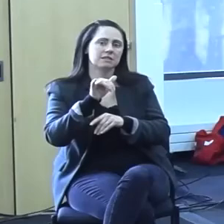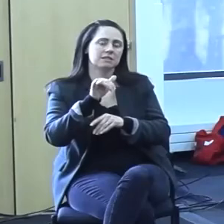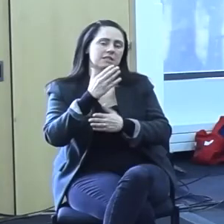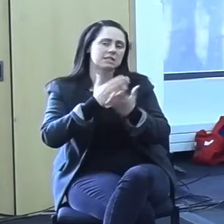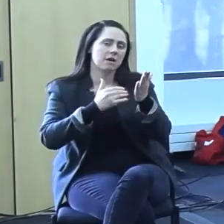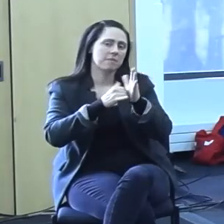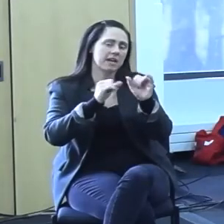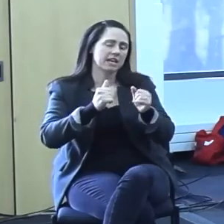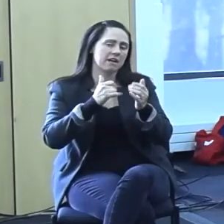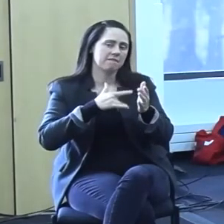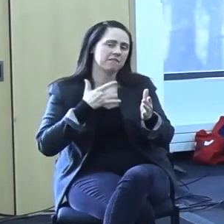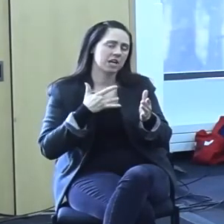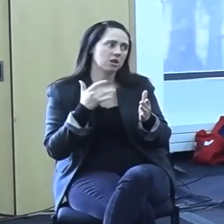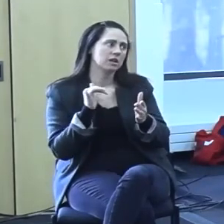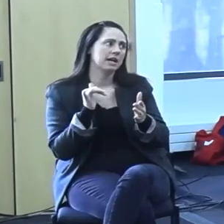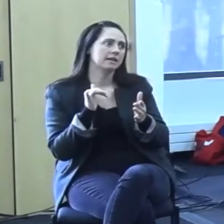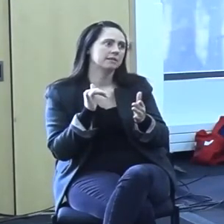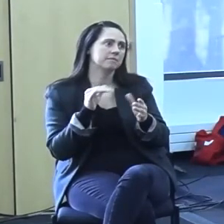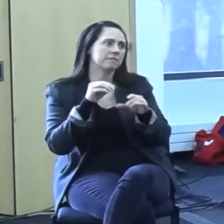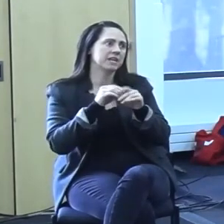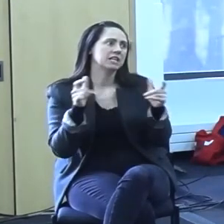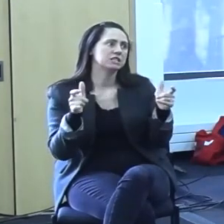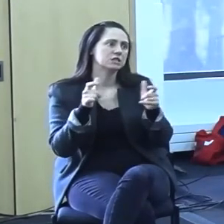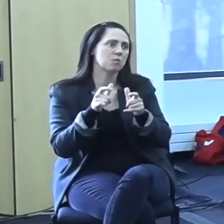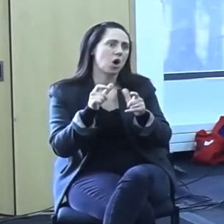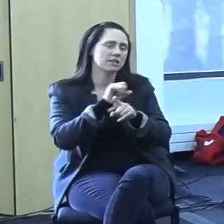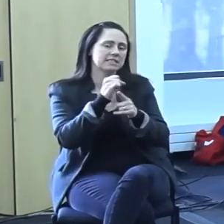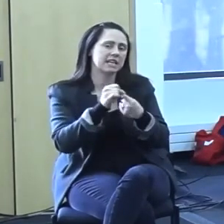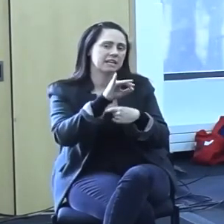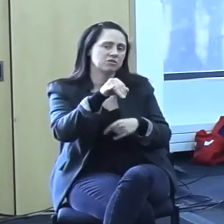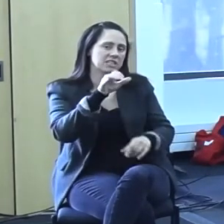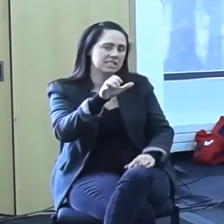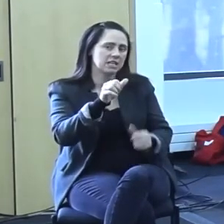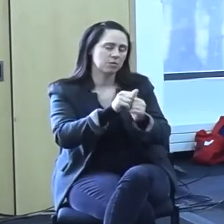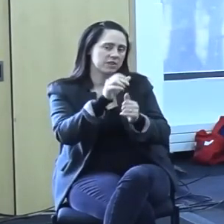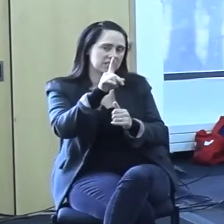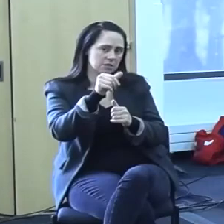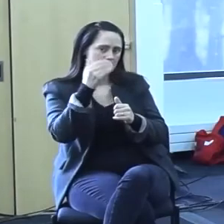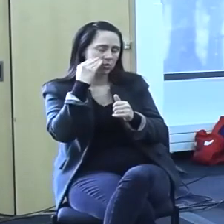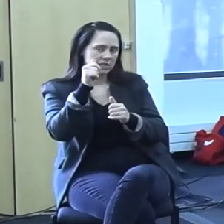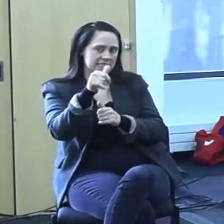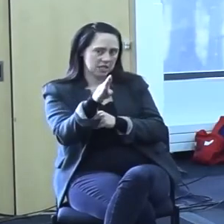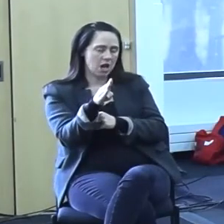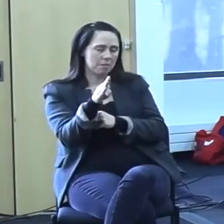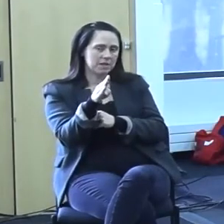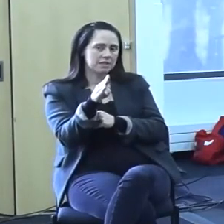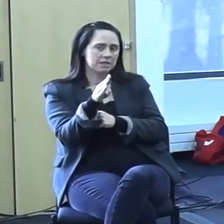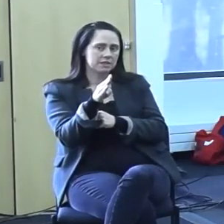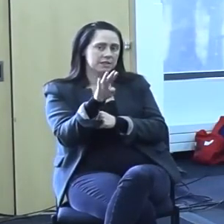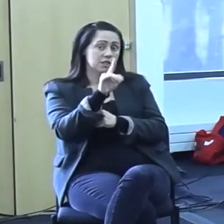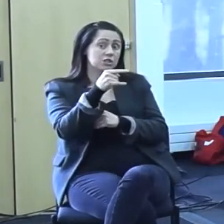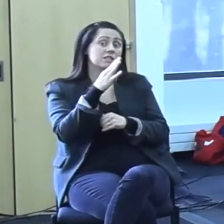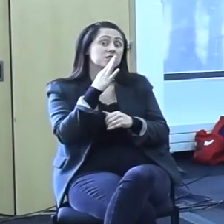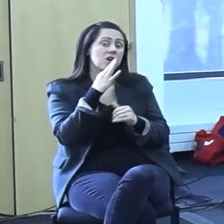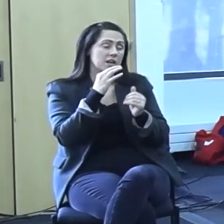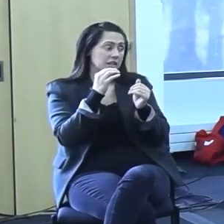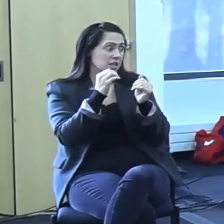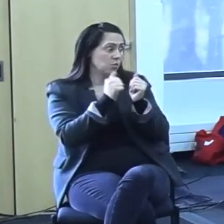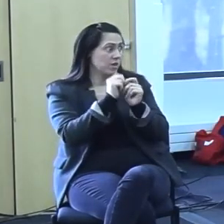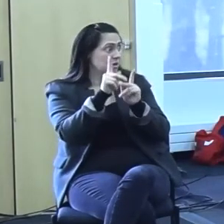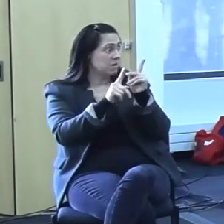feel just like in a small setting of like JJC with the Disability Awareness Club, like just talking to this and